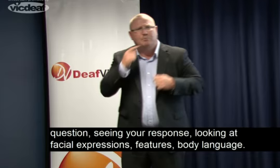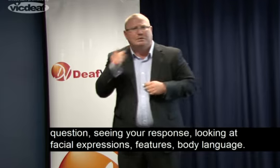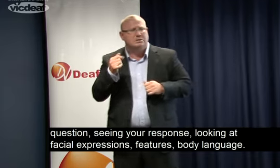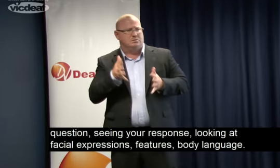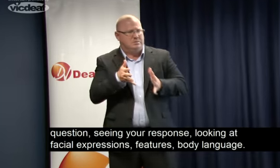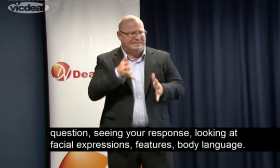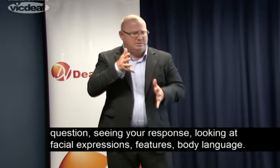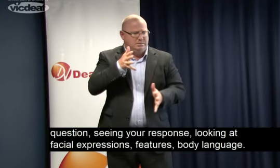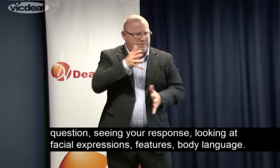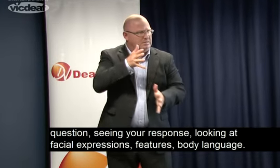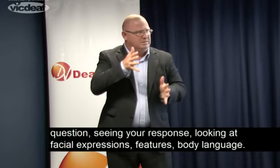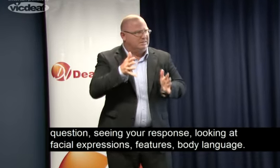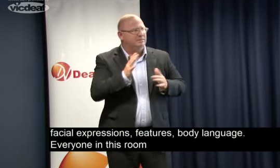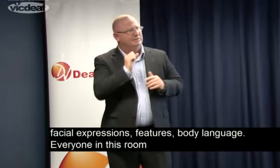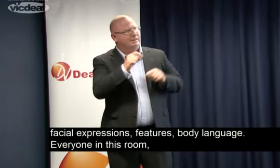like the American model.